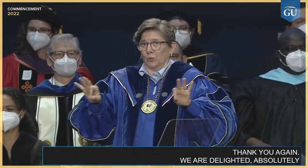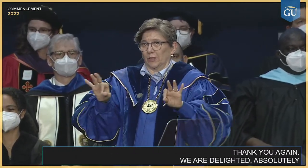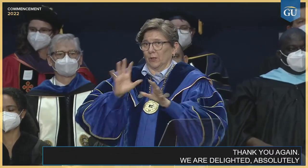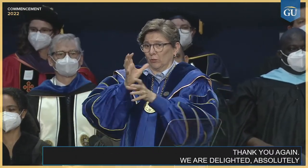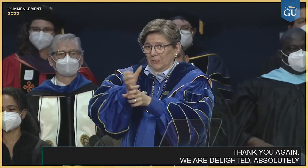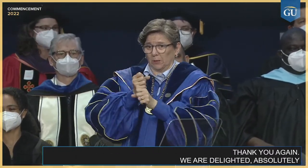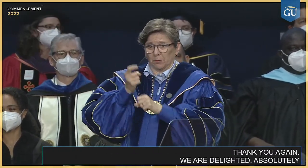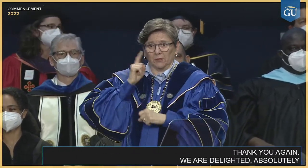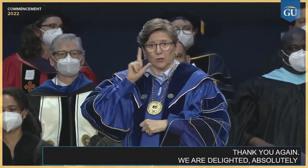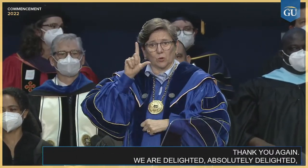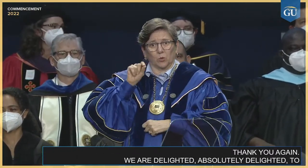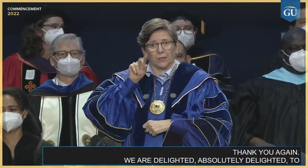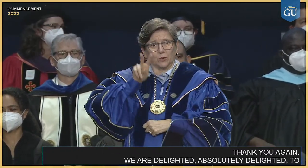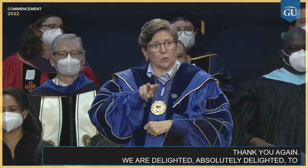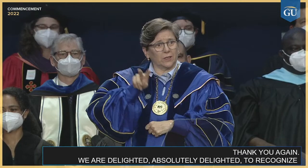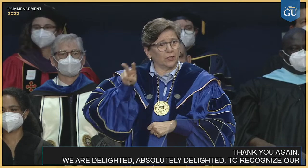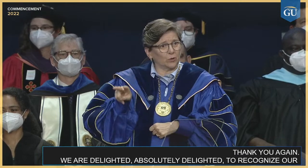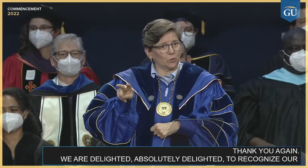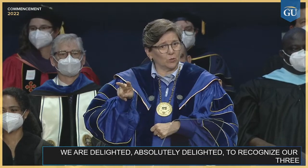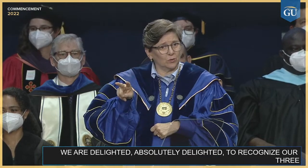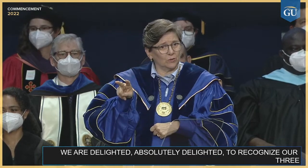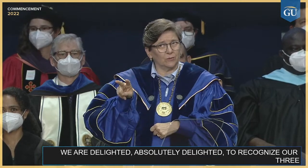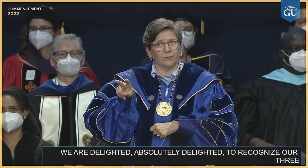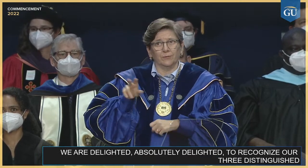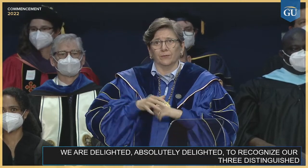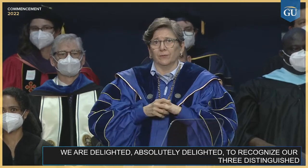degree recipients for